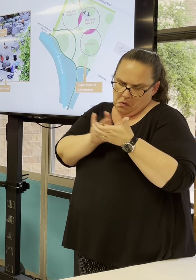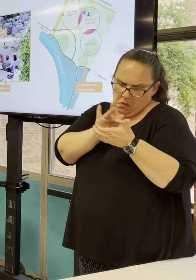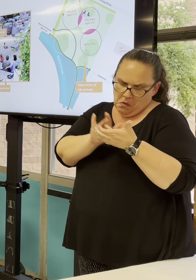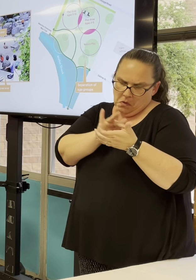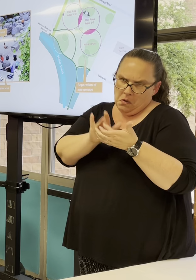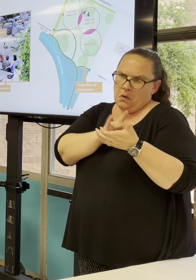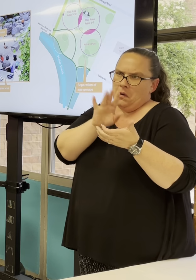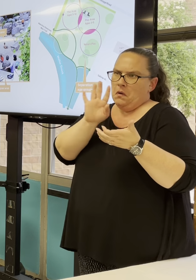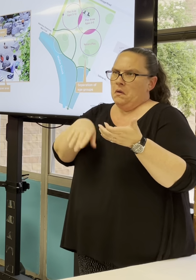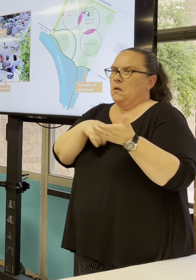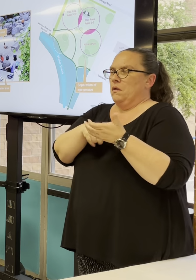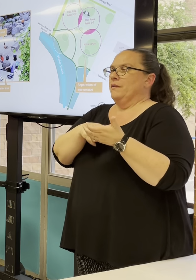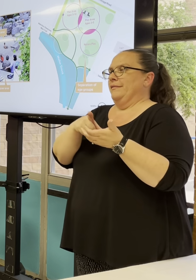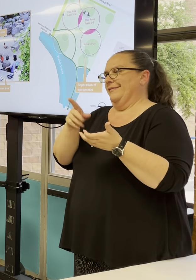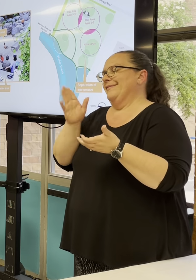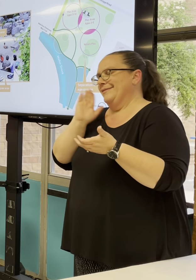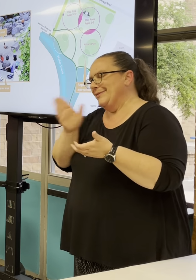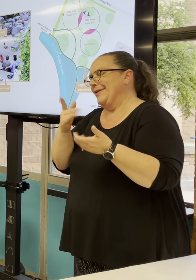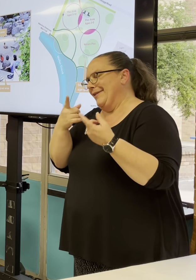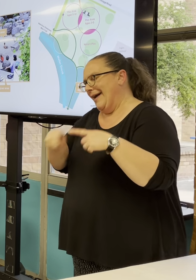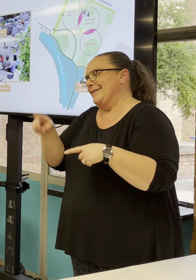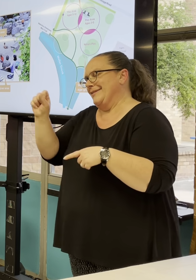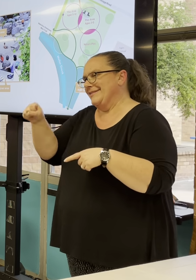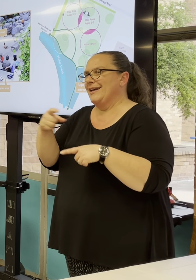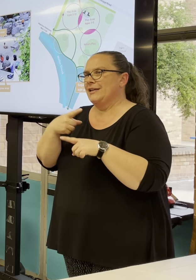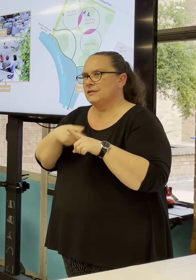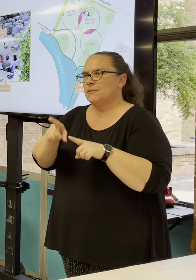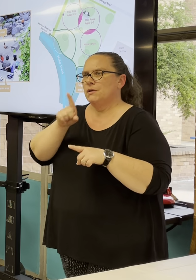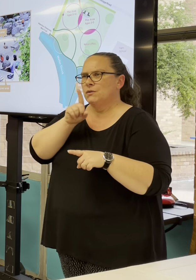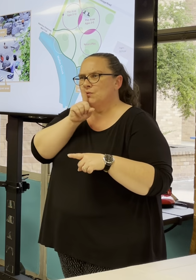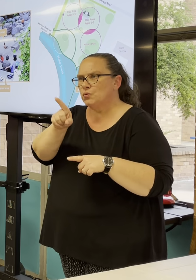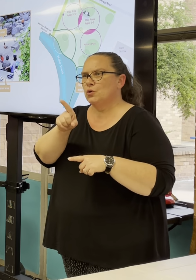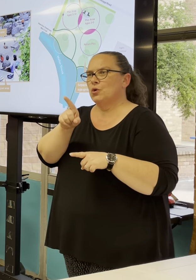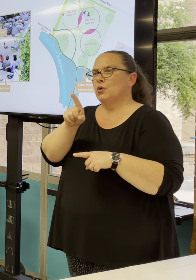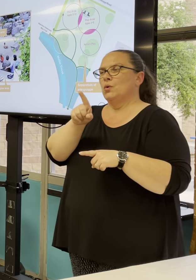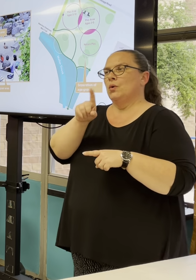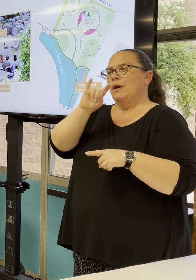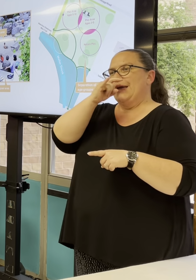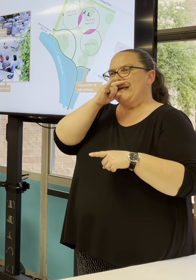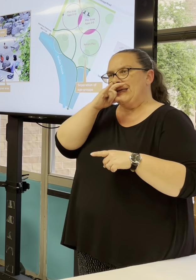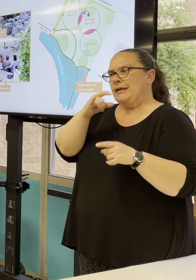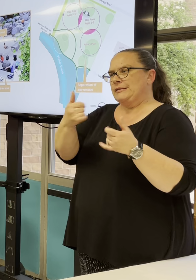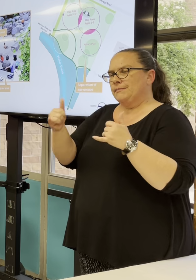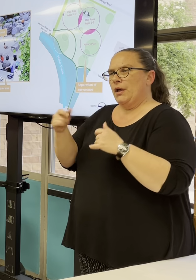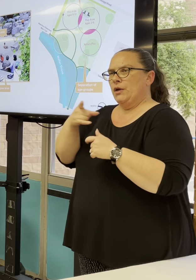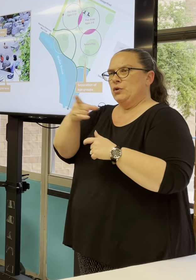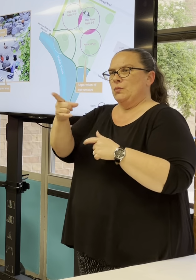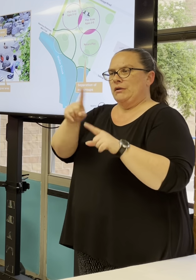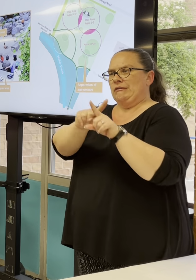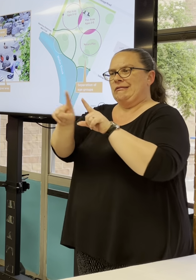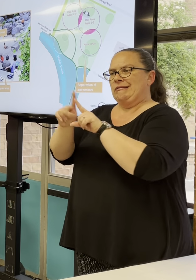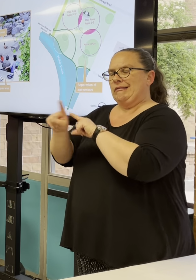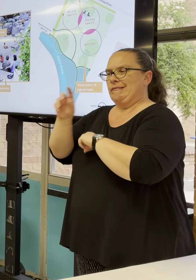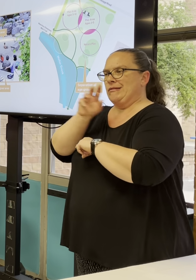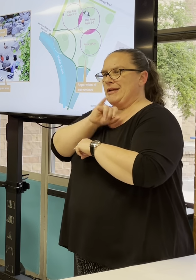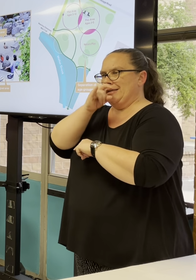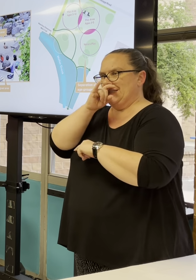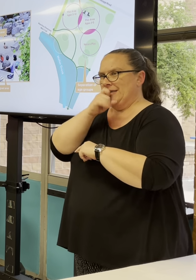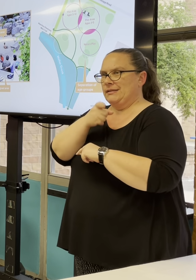understand some of that will ultimately have to happen. But it's about, and if you have kids in different age groups, you want to be able to see